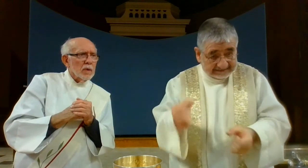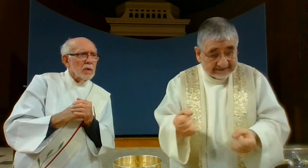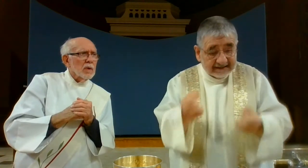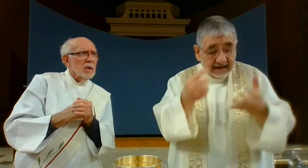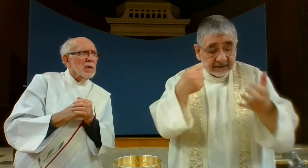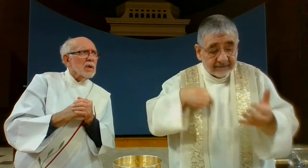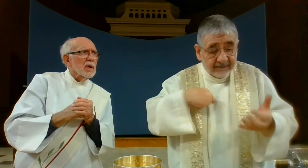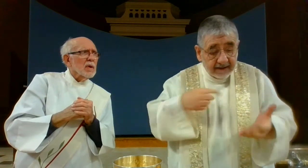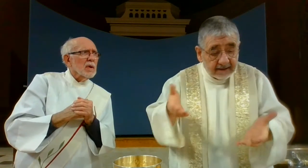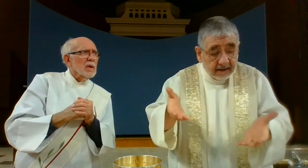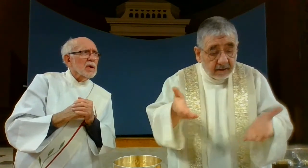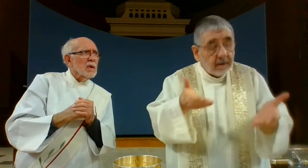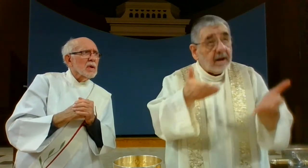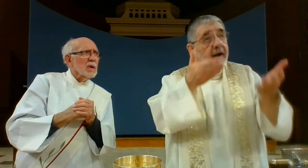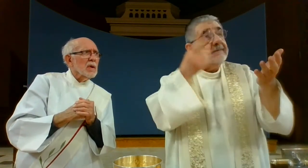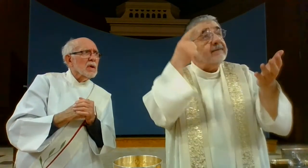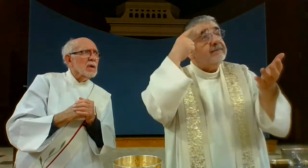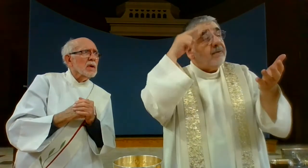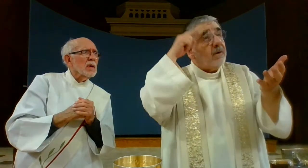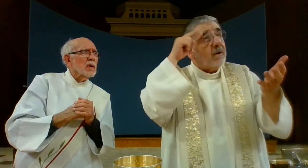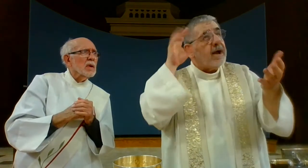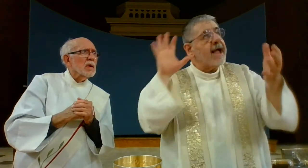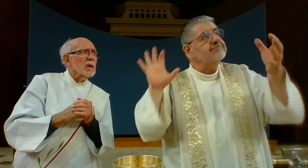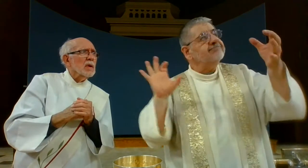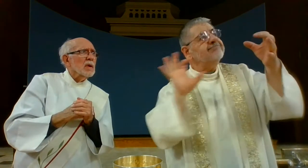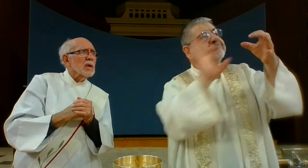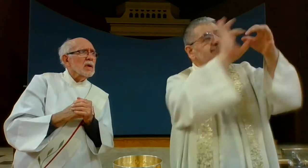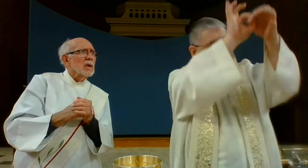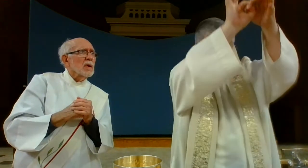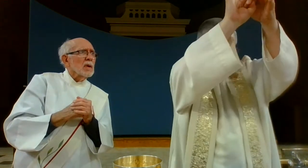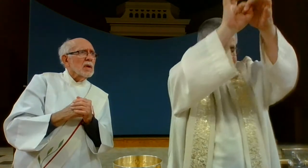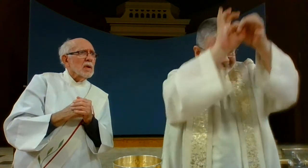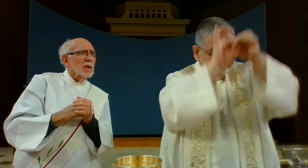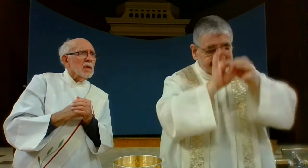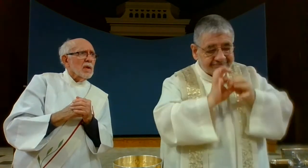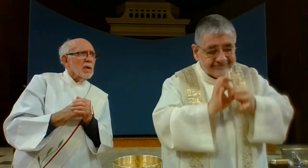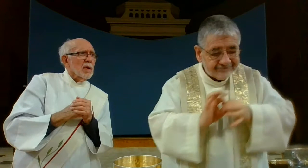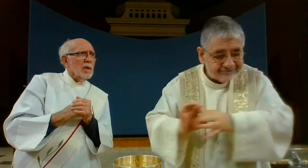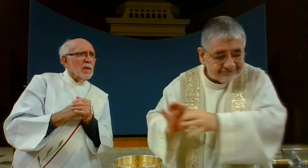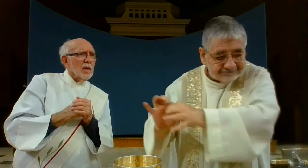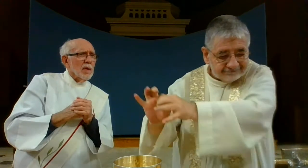We offer You, Lord, the sacrifice of conciliation